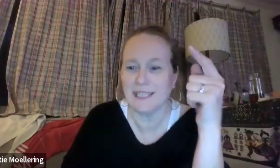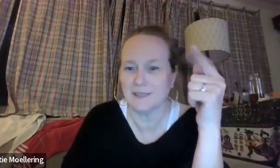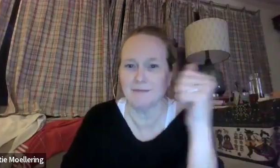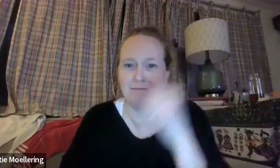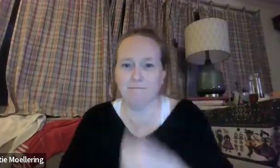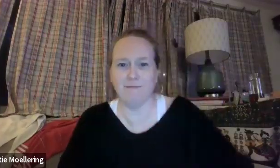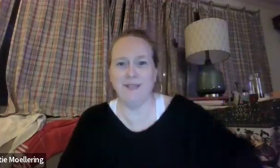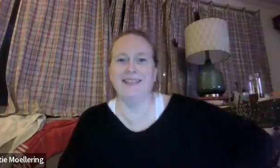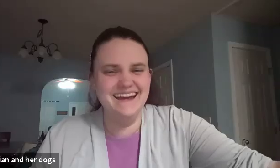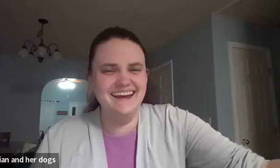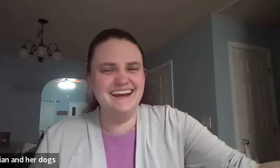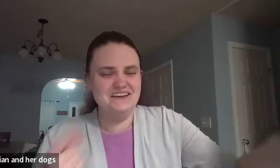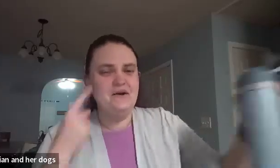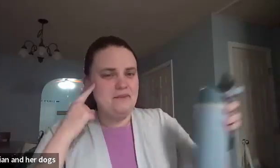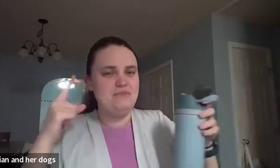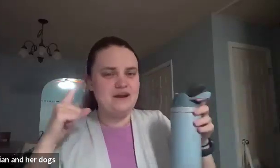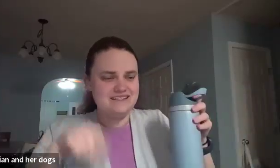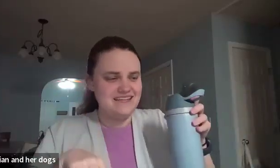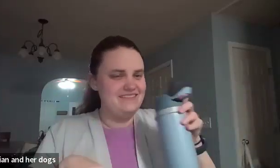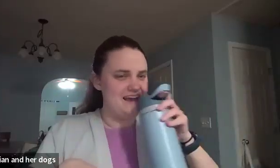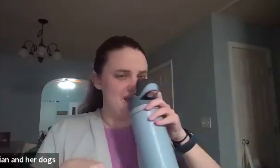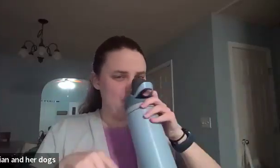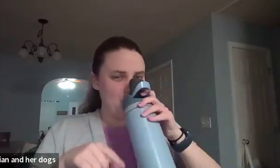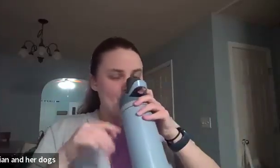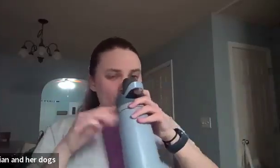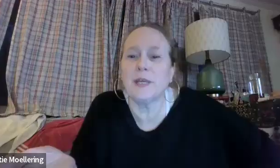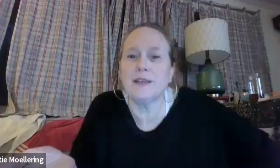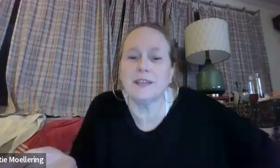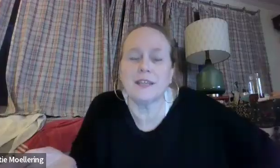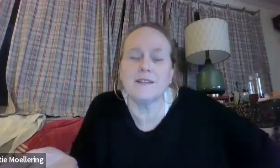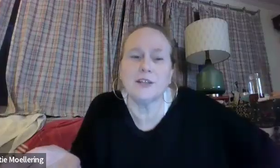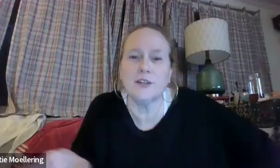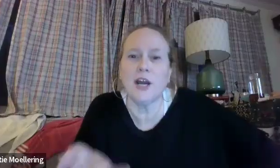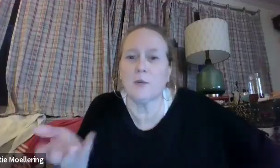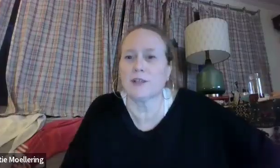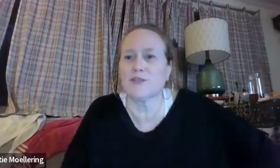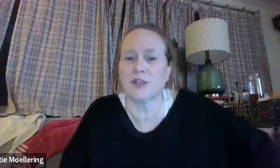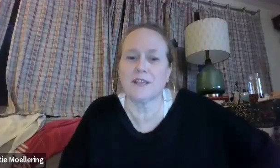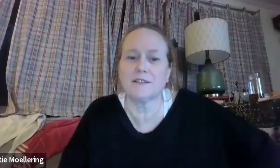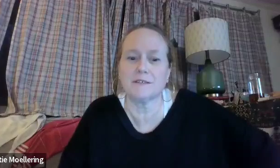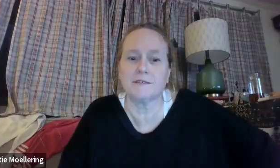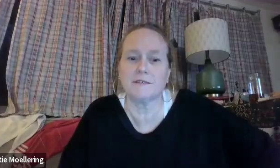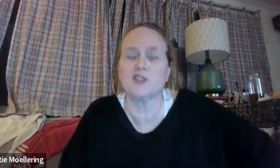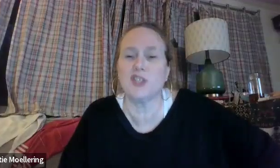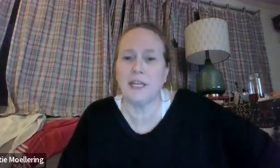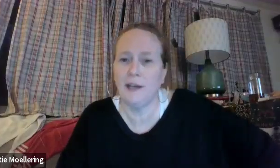it. Yes. My brain is thinking that. If we they're not words for like